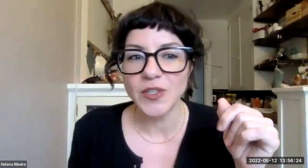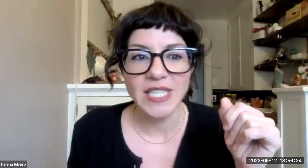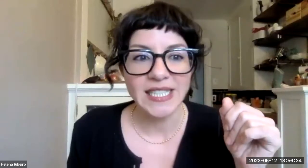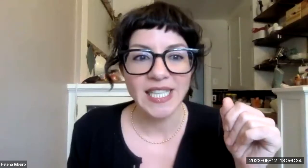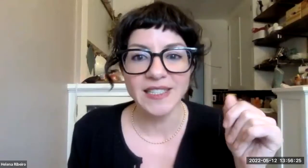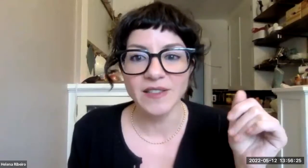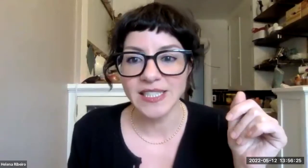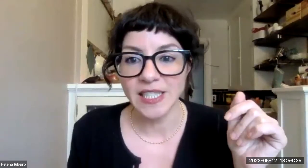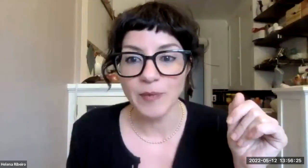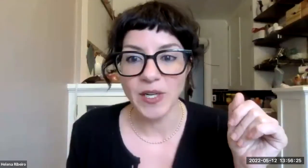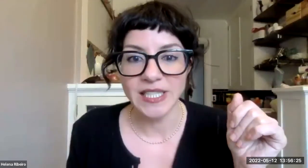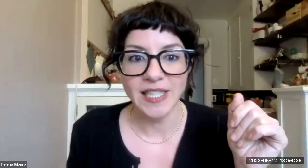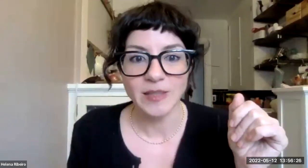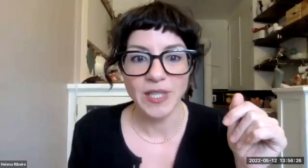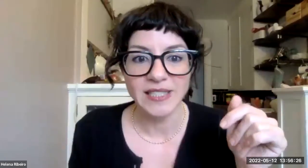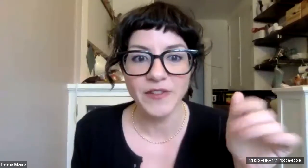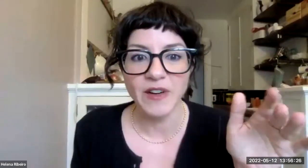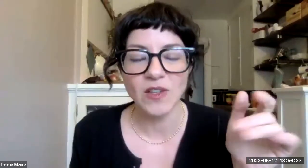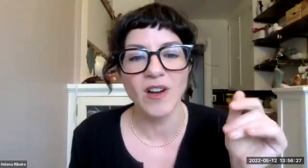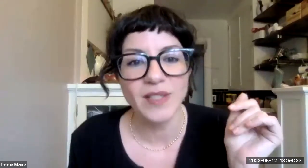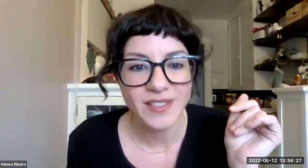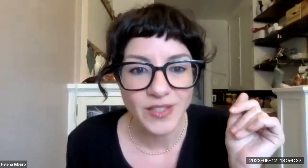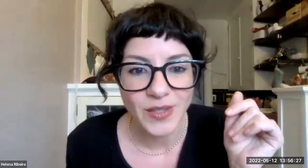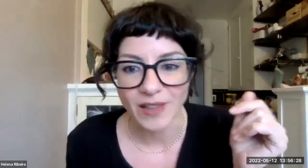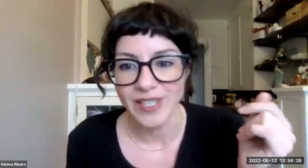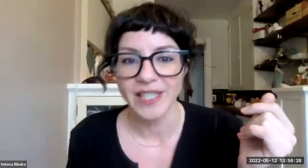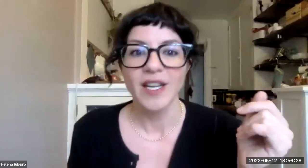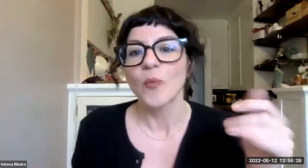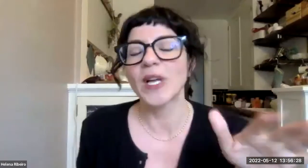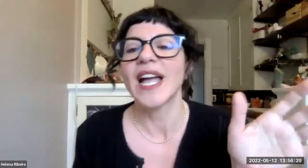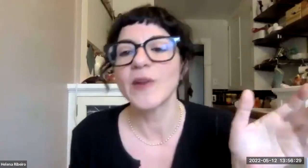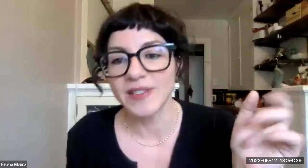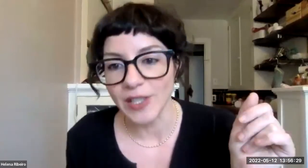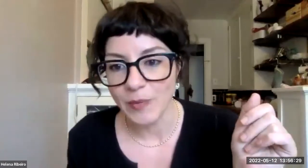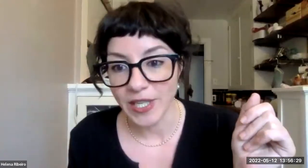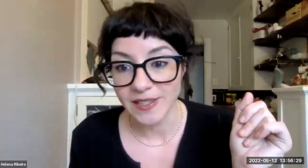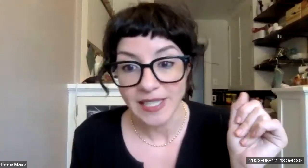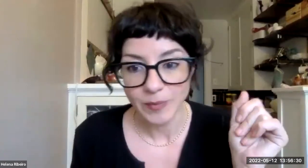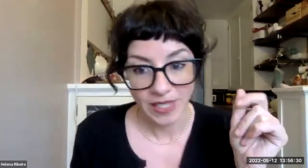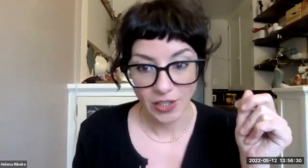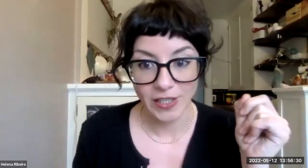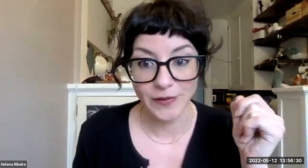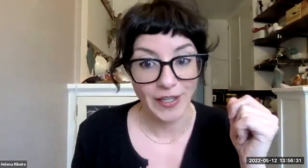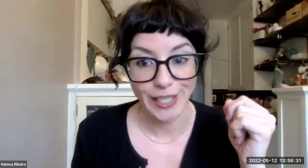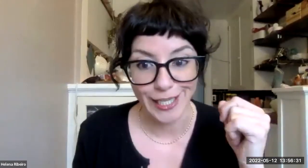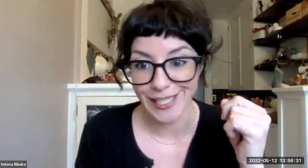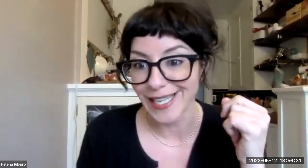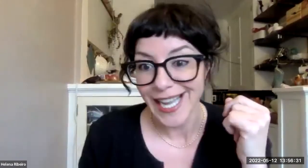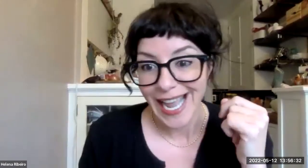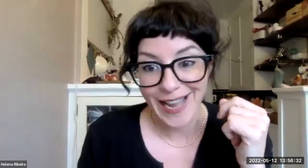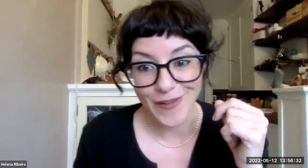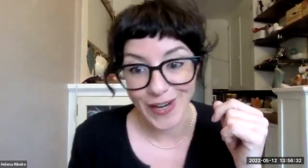Sharon, could you do the next slide? It's the librarian's lesson plans. If you've ever, you can't read it. But anyway, the librarian's lesson plans are always very